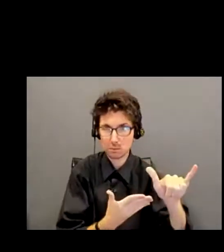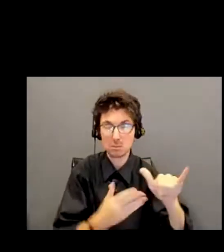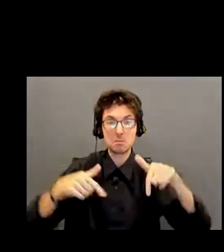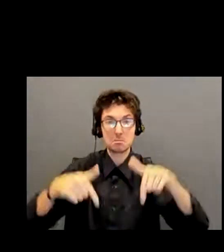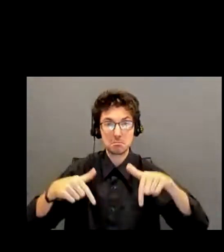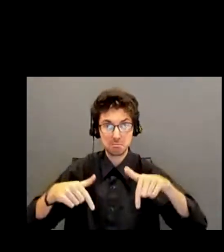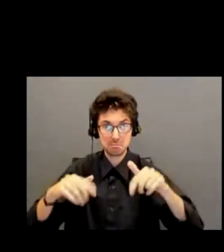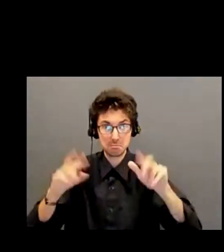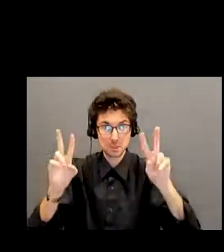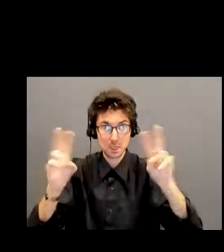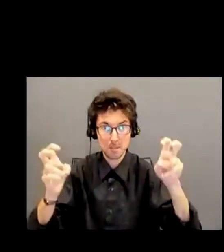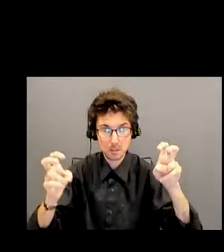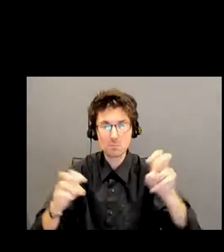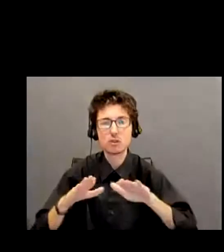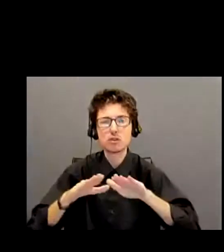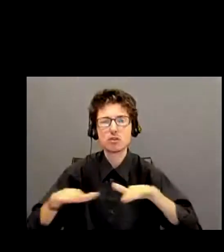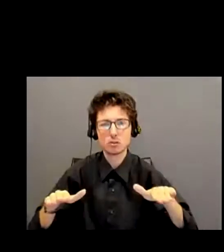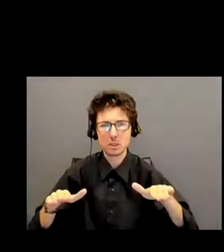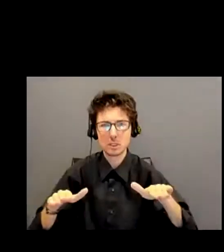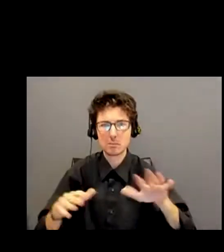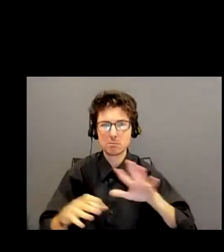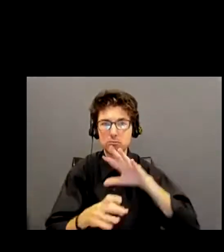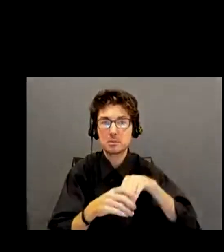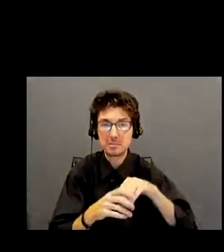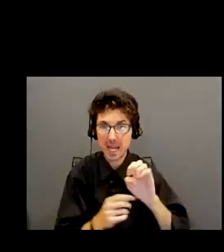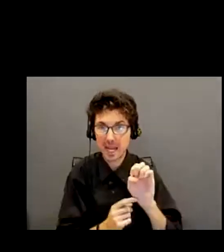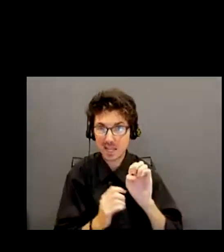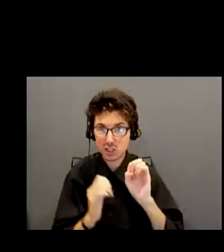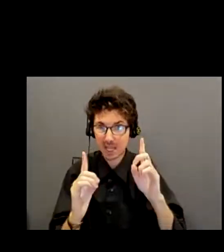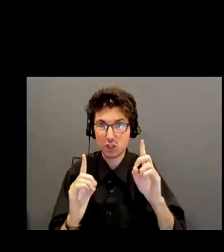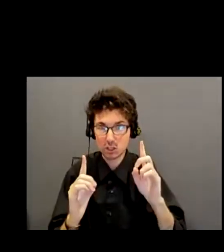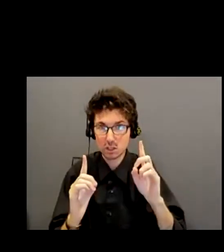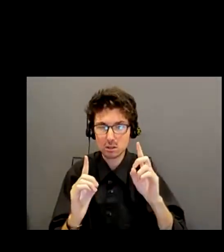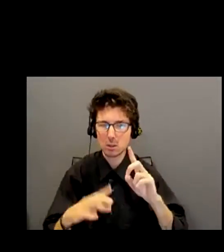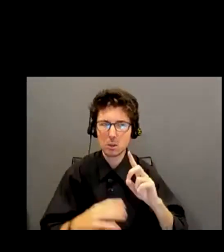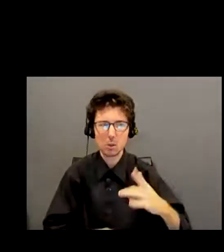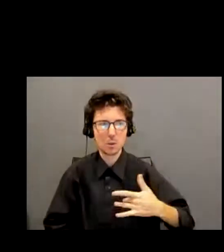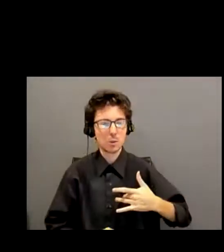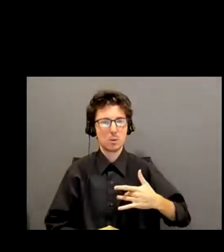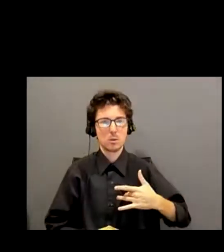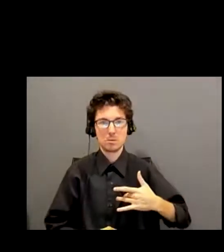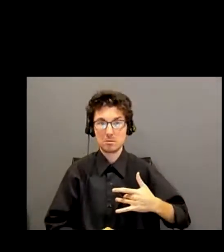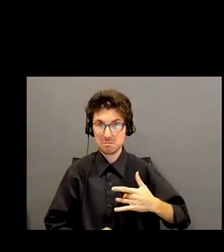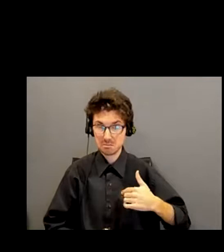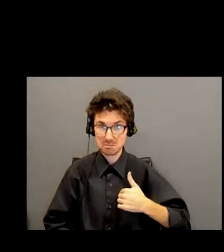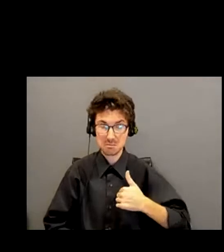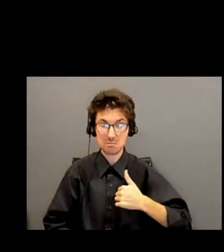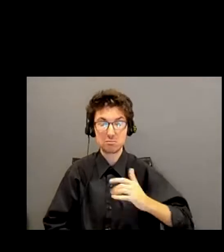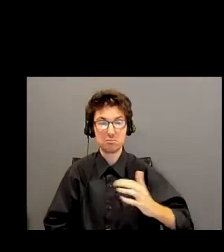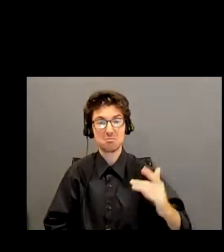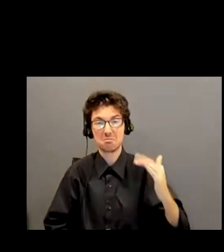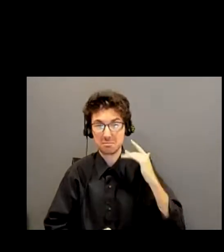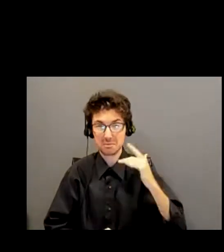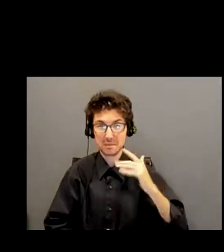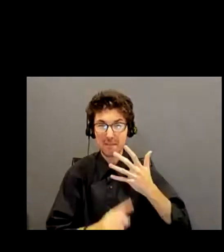education, is really close to my heart as someone who was diagnosed at the age of 5 months with SMA type